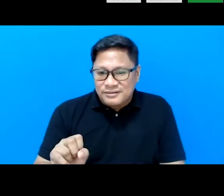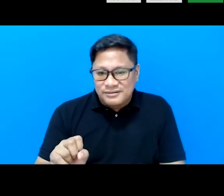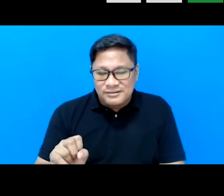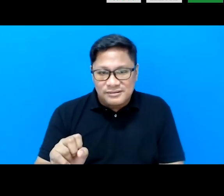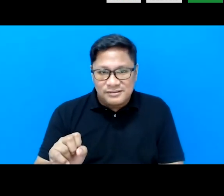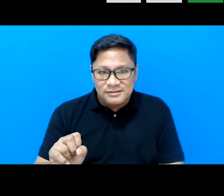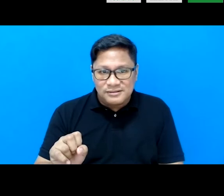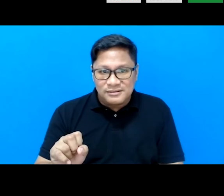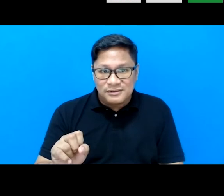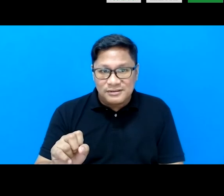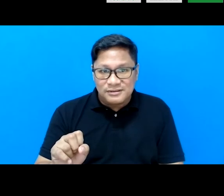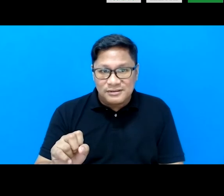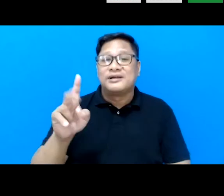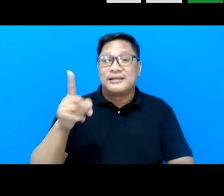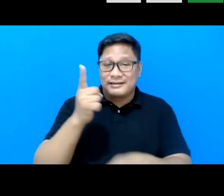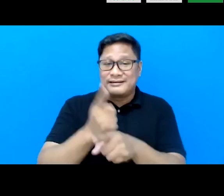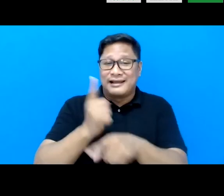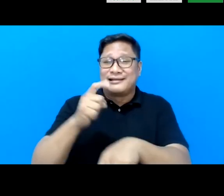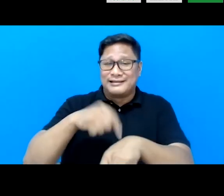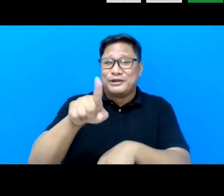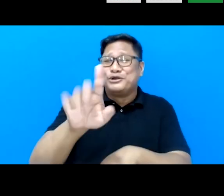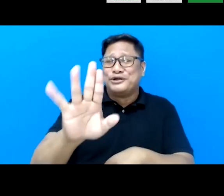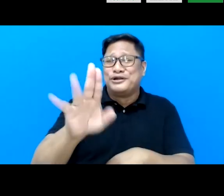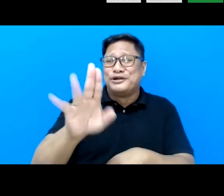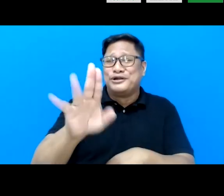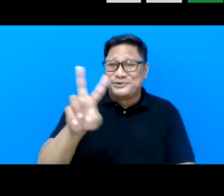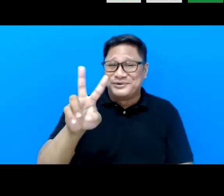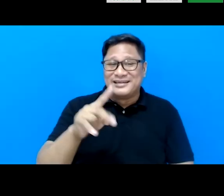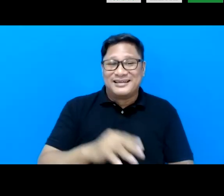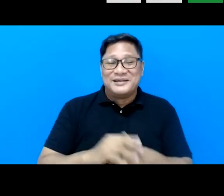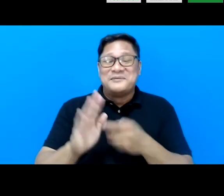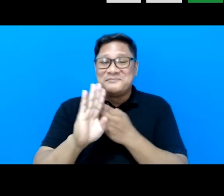12, it's 2 o'clock your time, sorry. So come back at